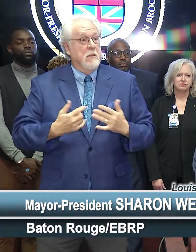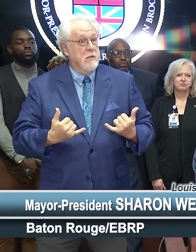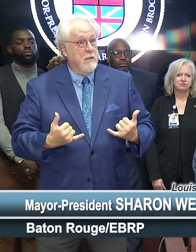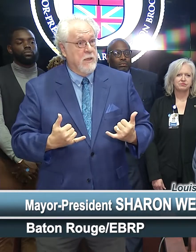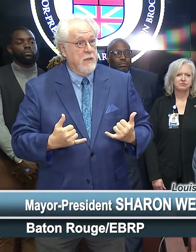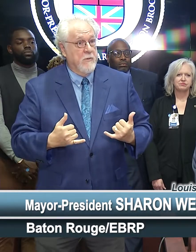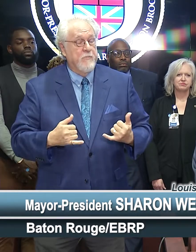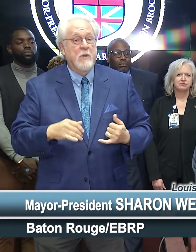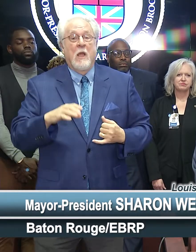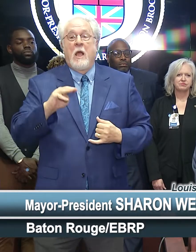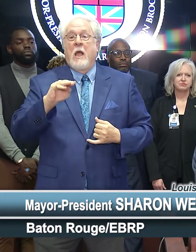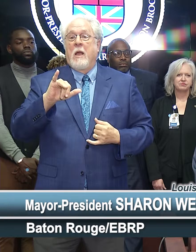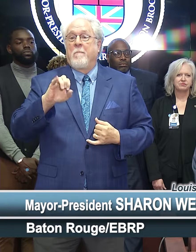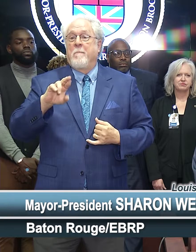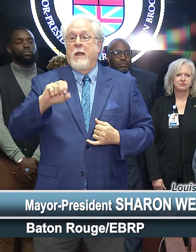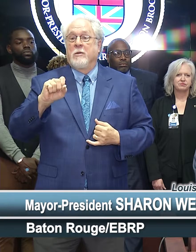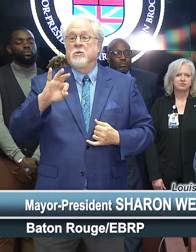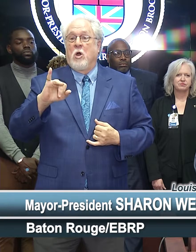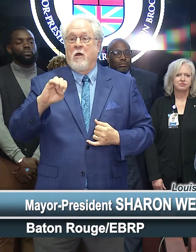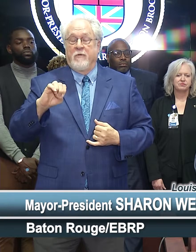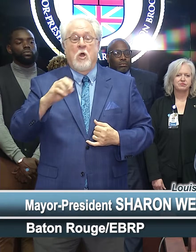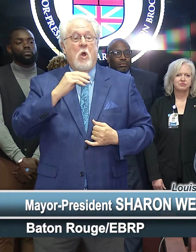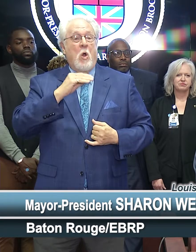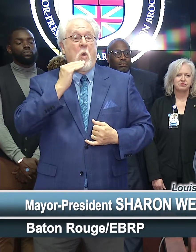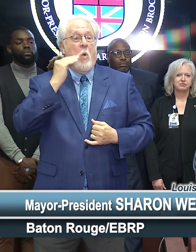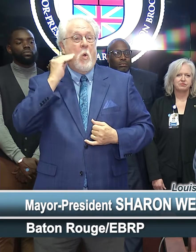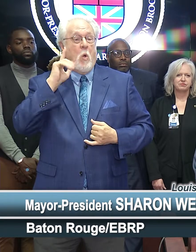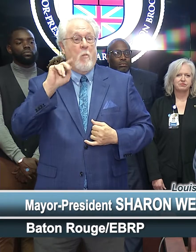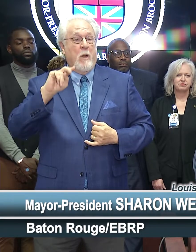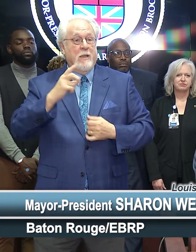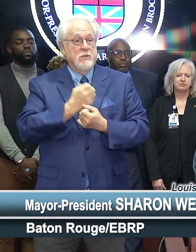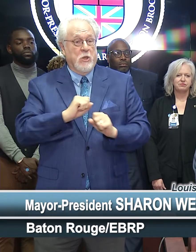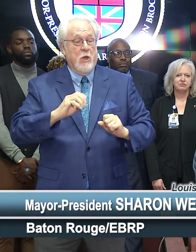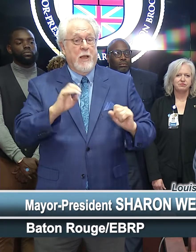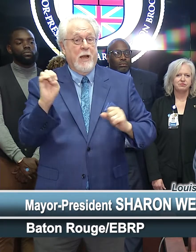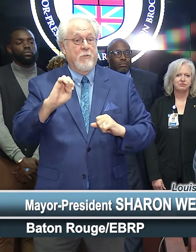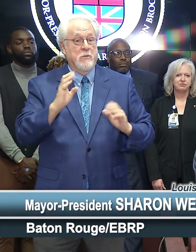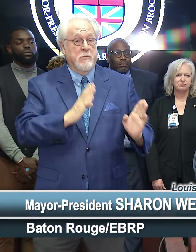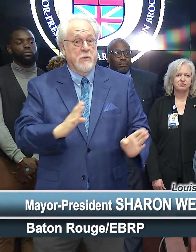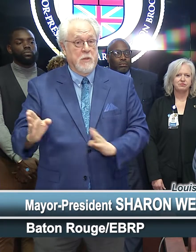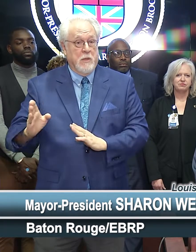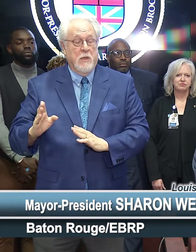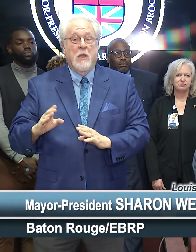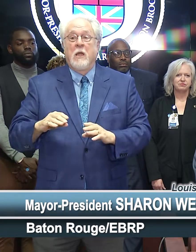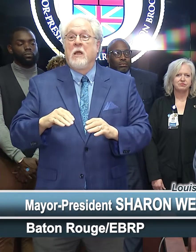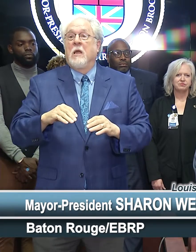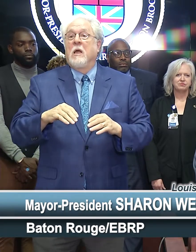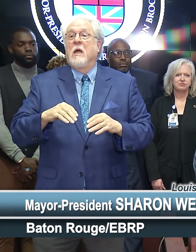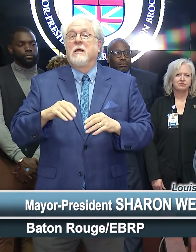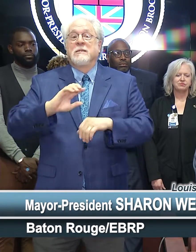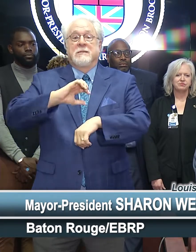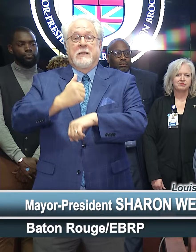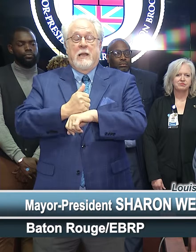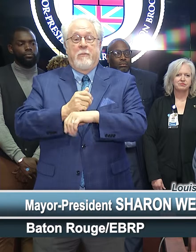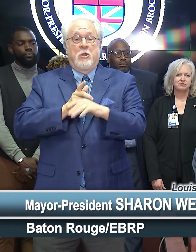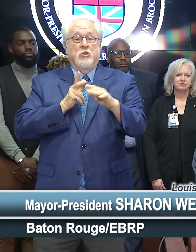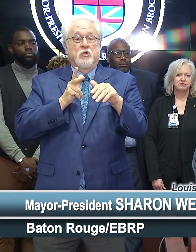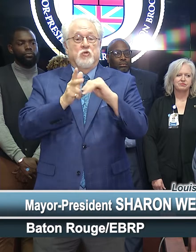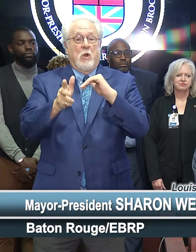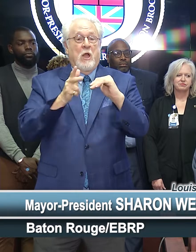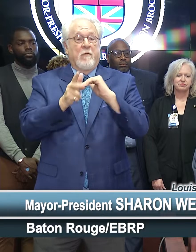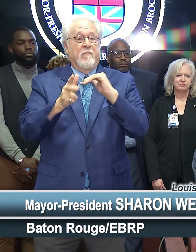the Mayor's Office of Homeland Security and Emergency Preparedness is standing up a drive-through